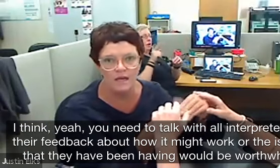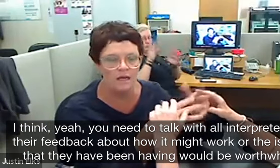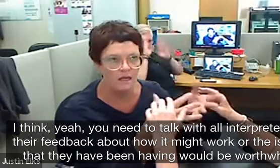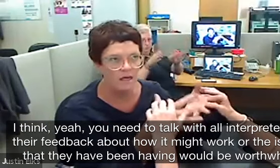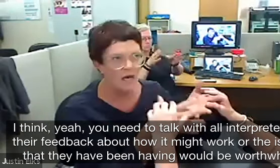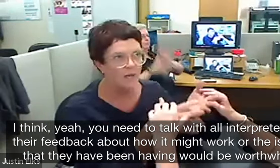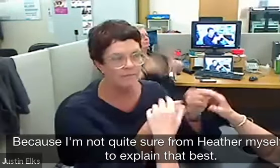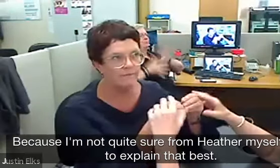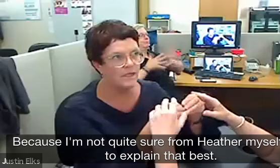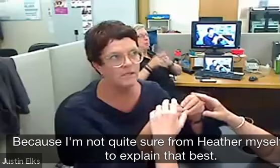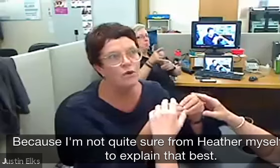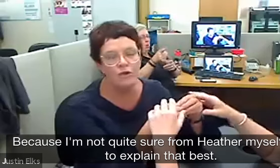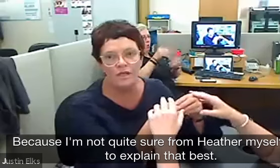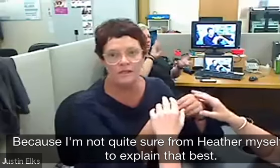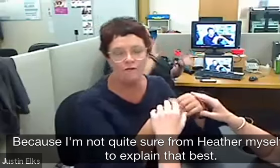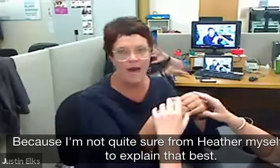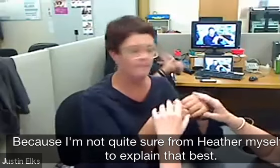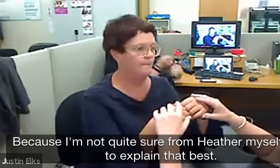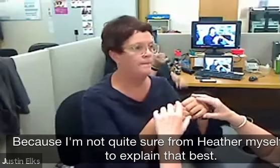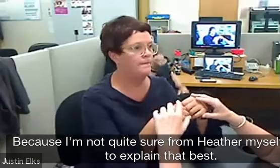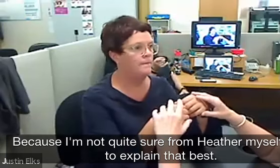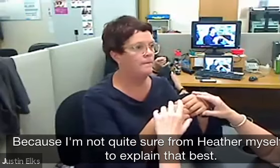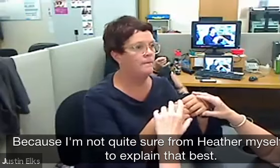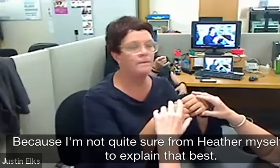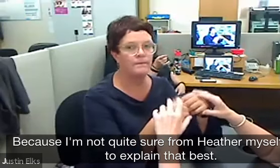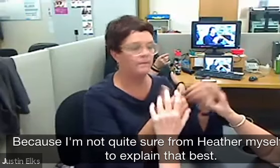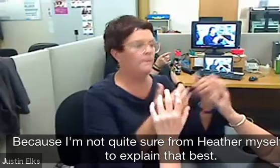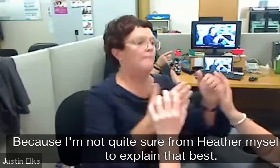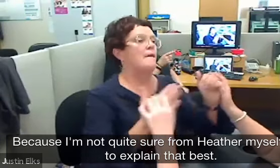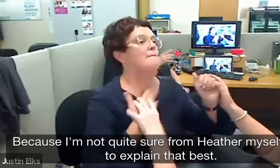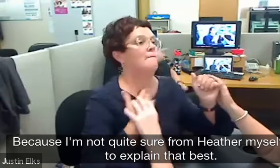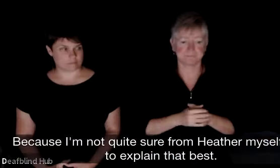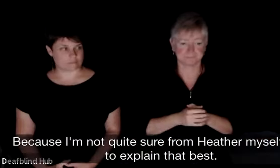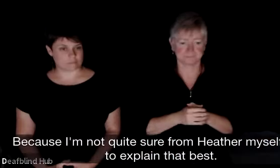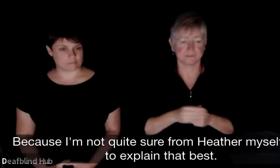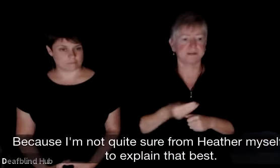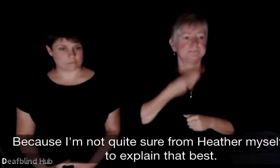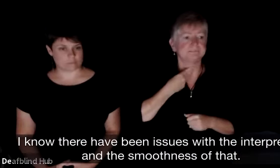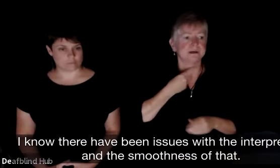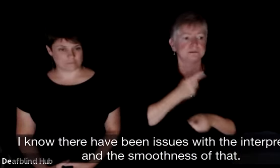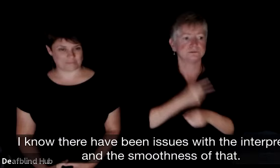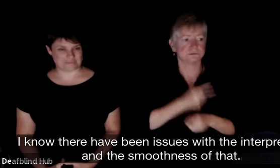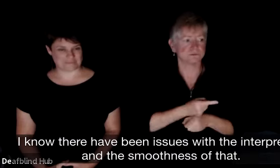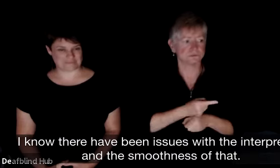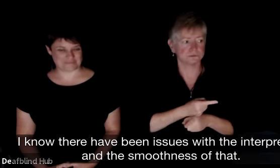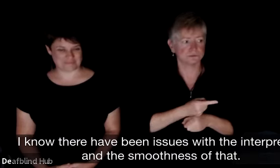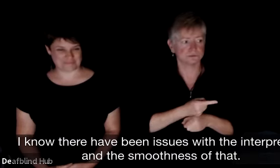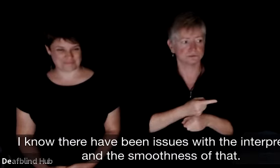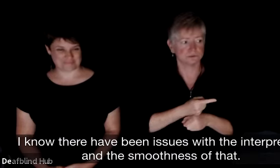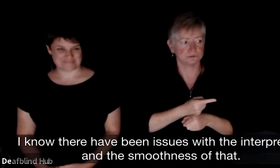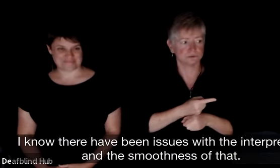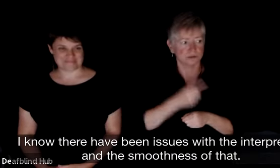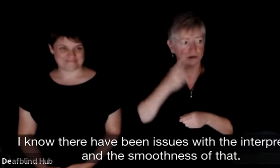interpreting and the smoothness of that. It's Meredith speaking. I